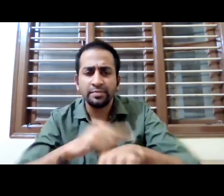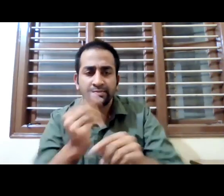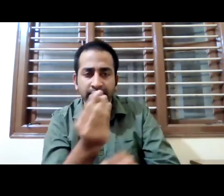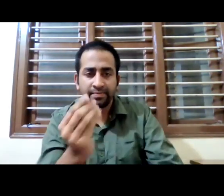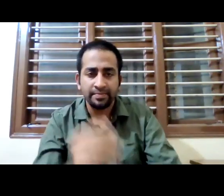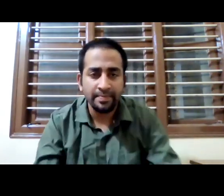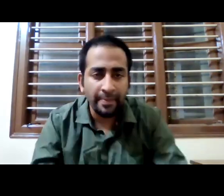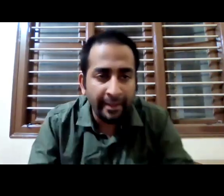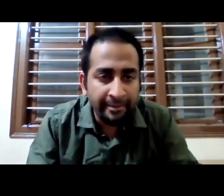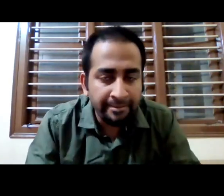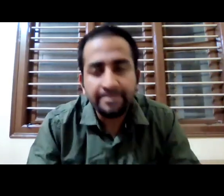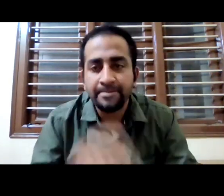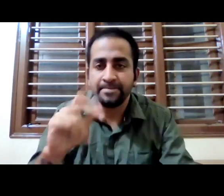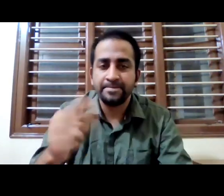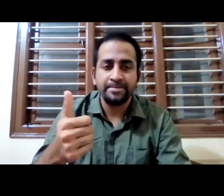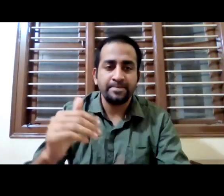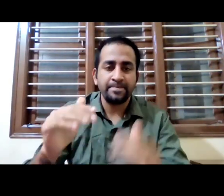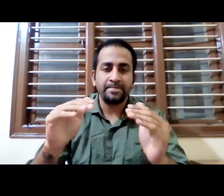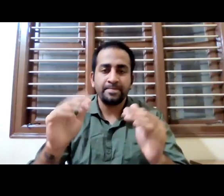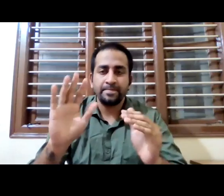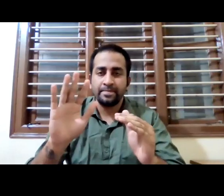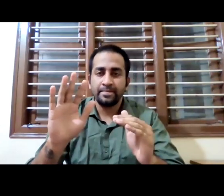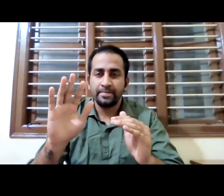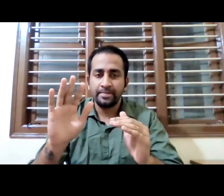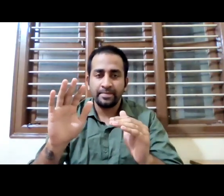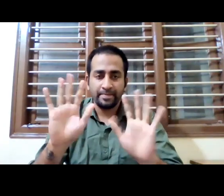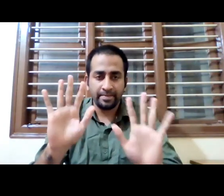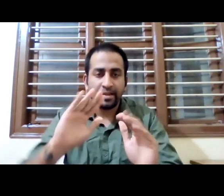Okay, moving on. Yeah.